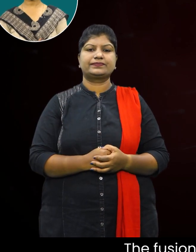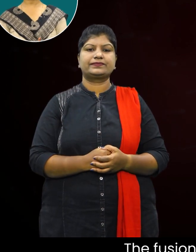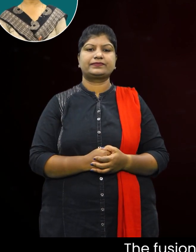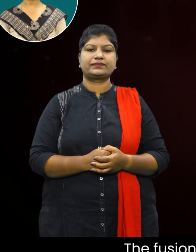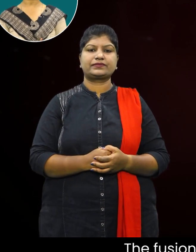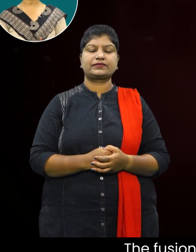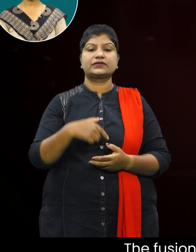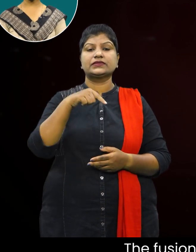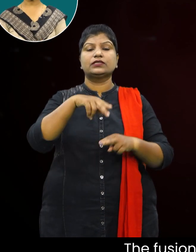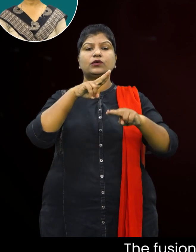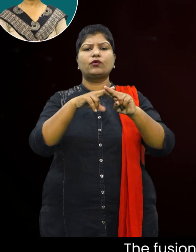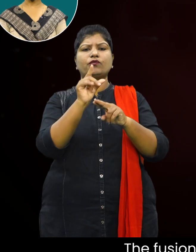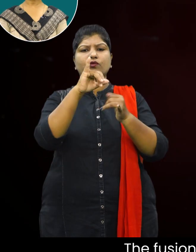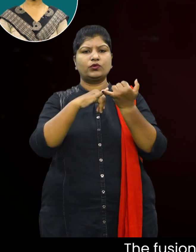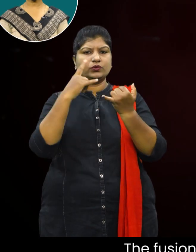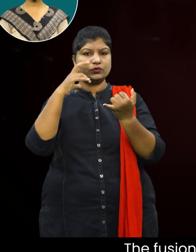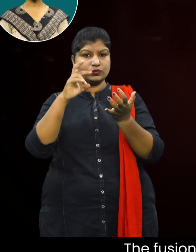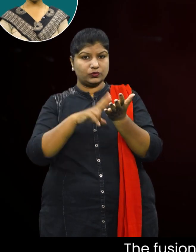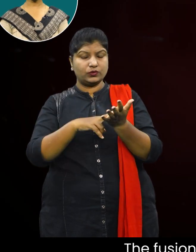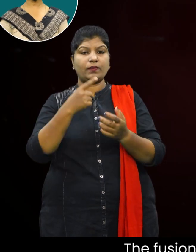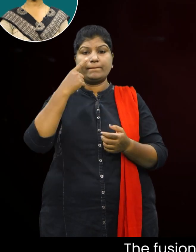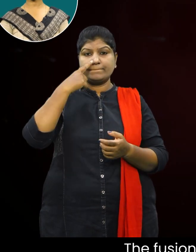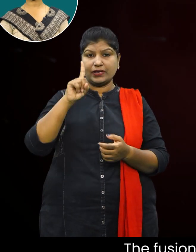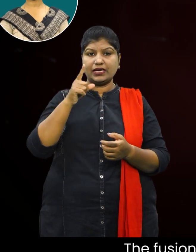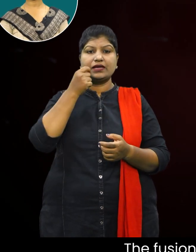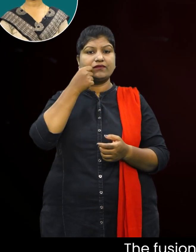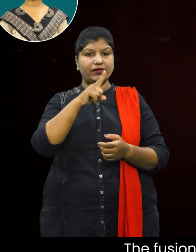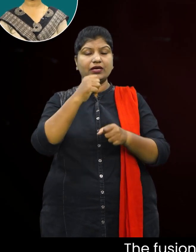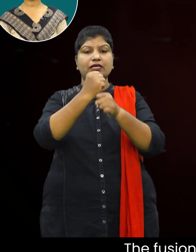The fusion of male and female gametes